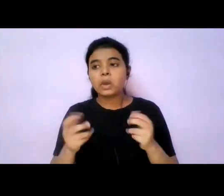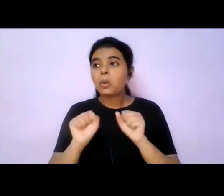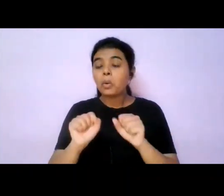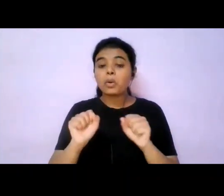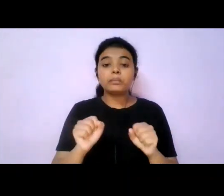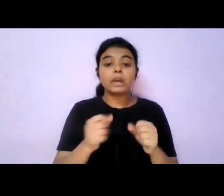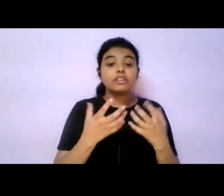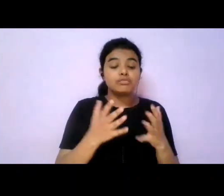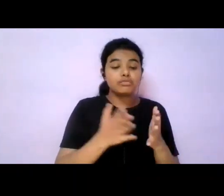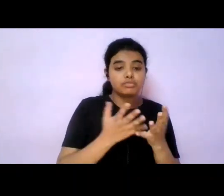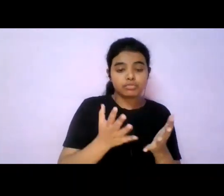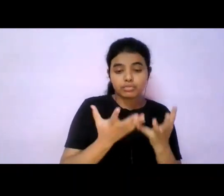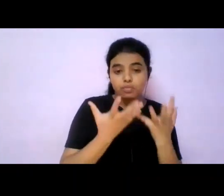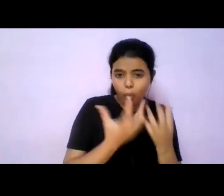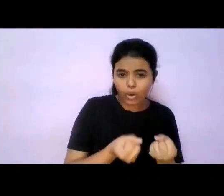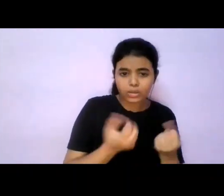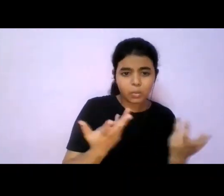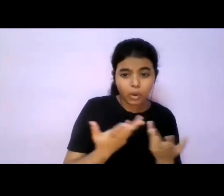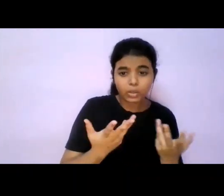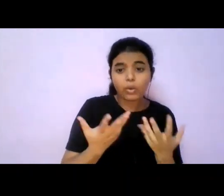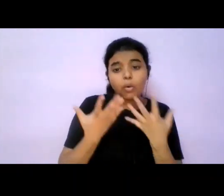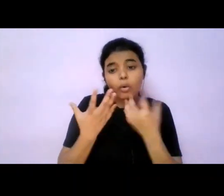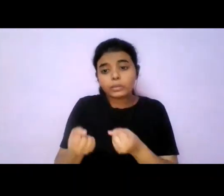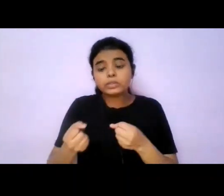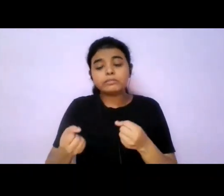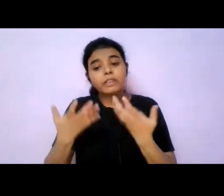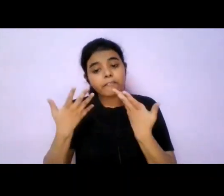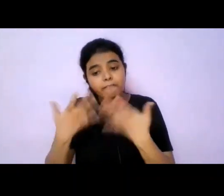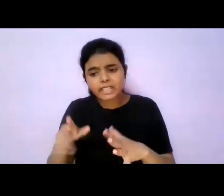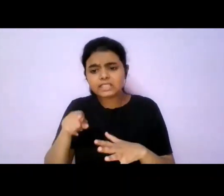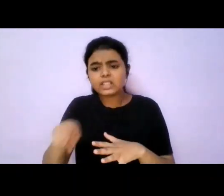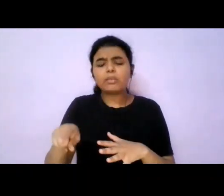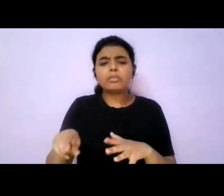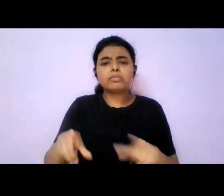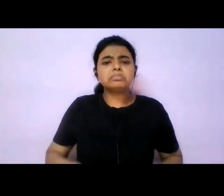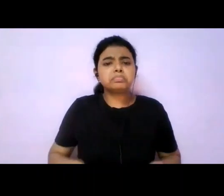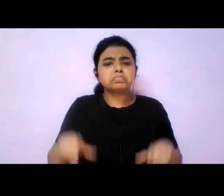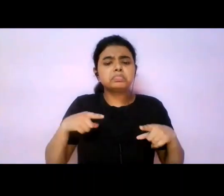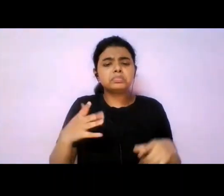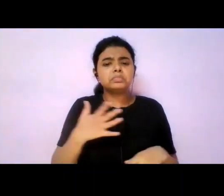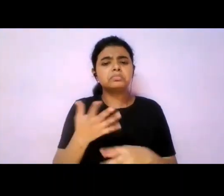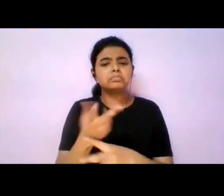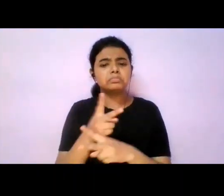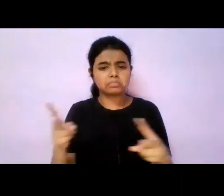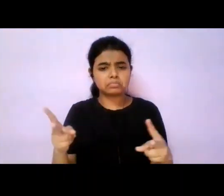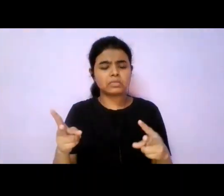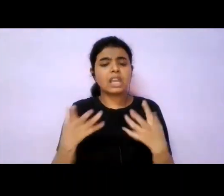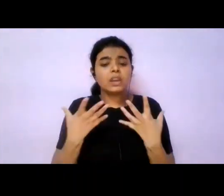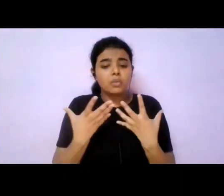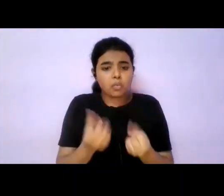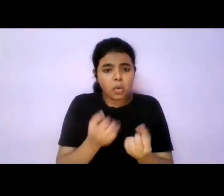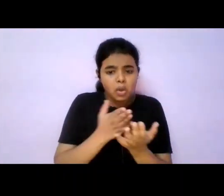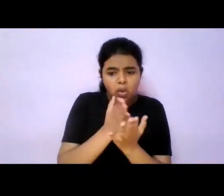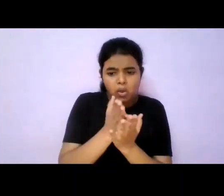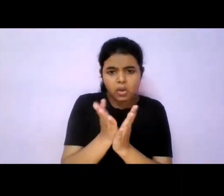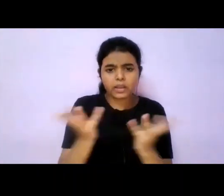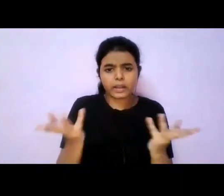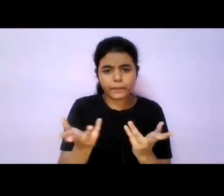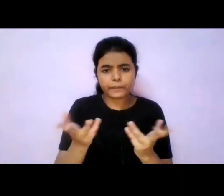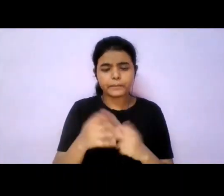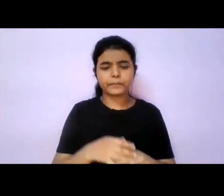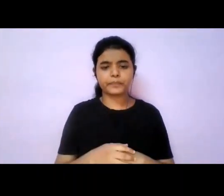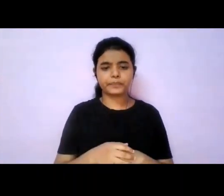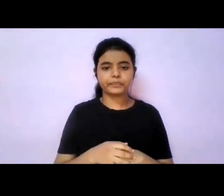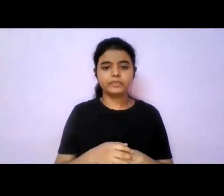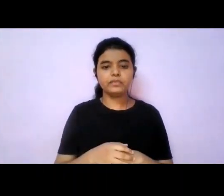desire. So how might we think of desire in different ways? And I want to come to that. And my